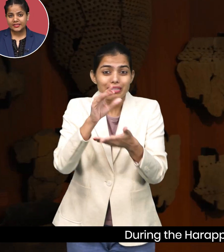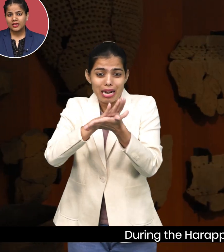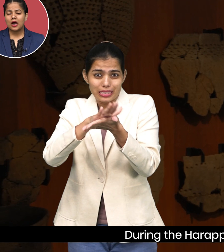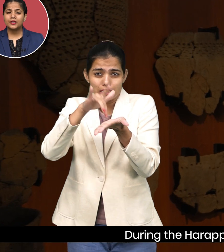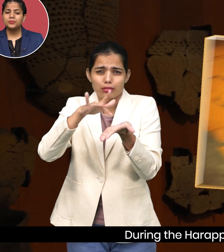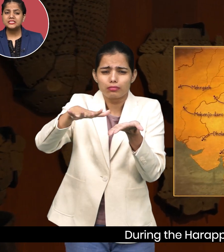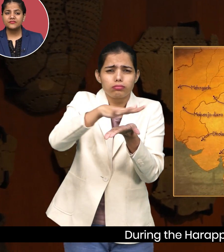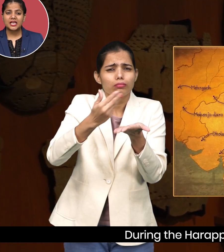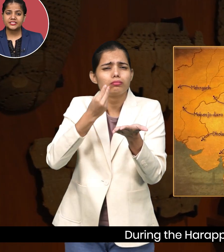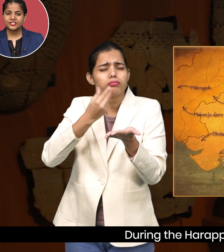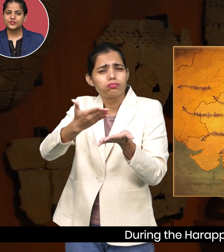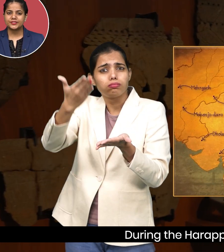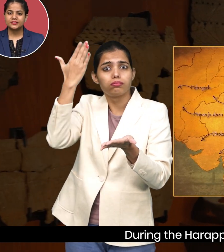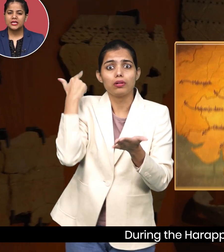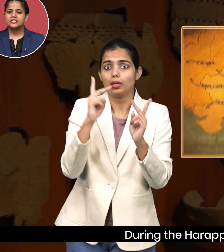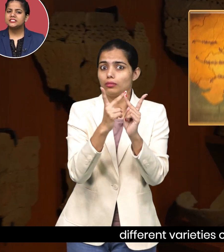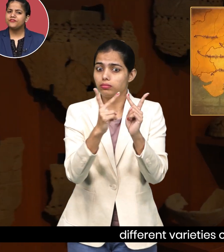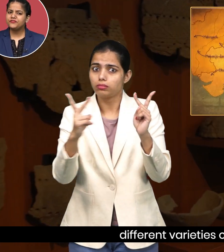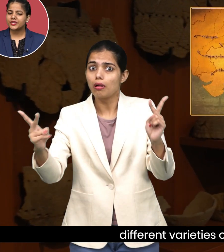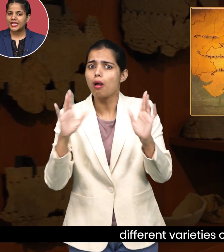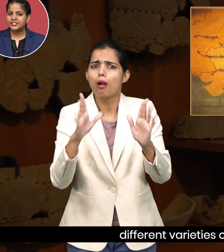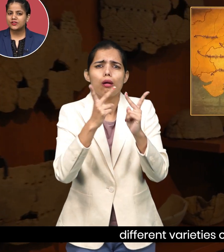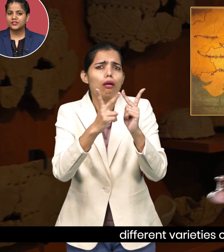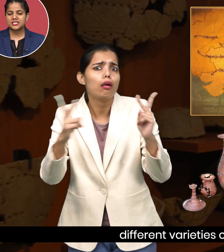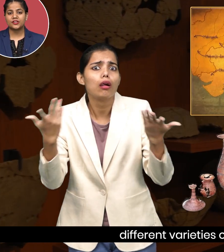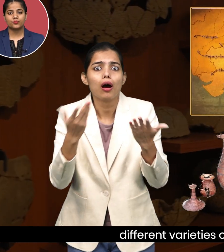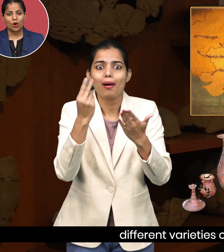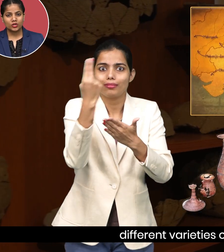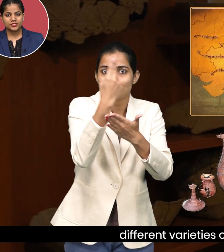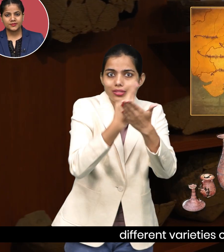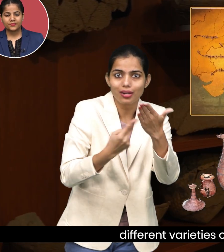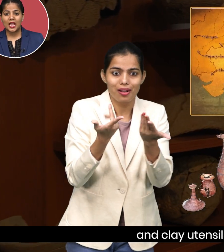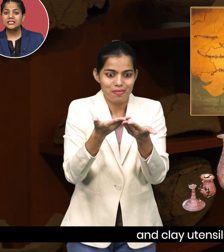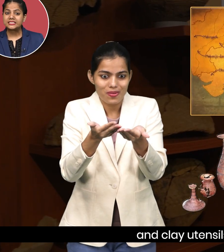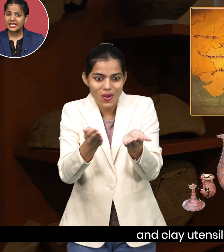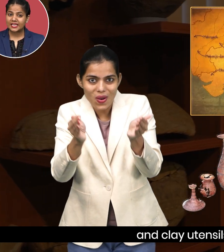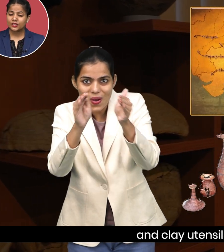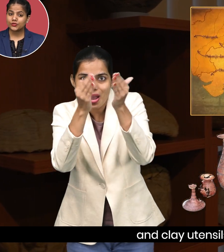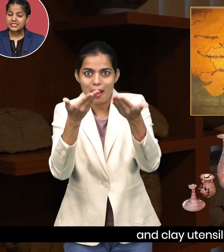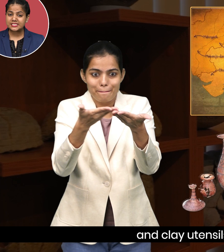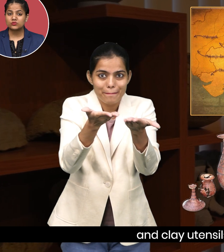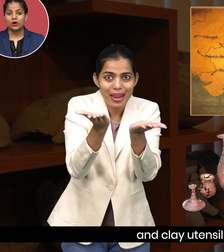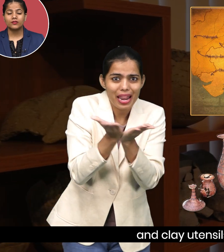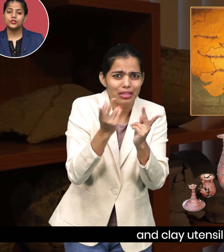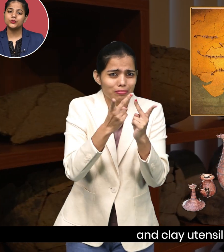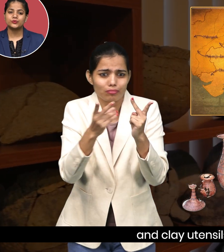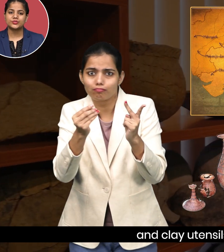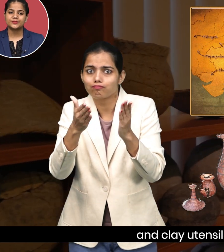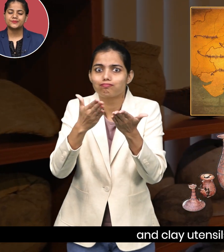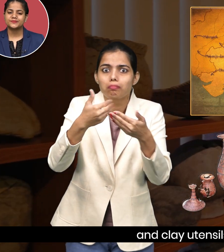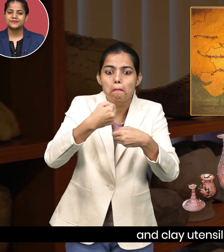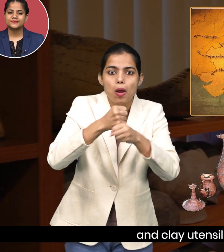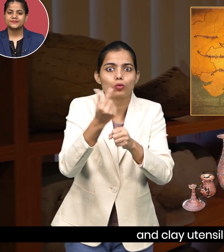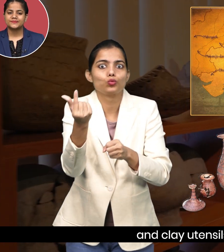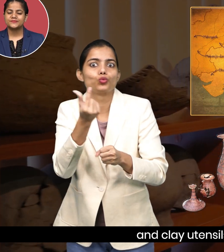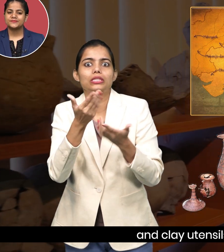During the Harappan civilization, different varieties of designer pots and clay utensils were used.